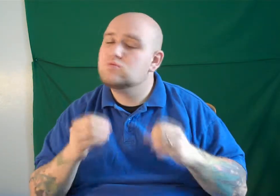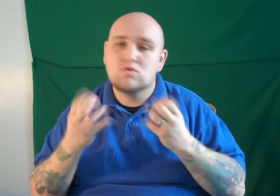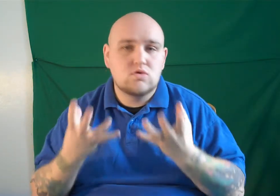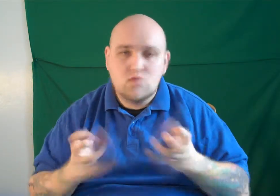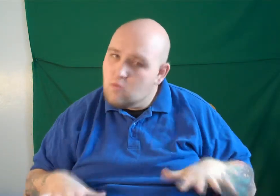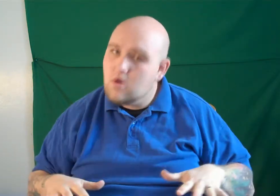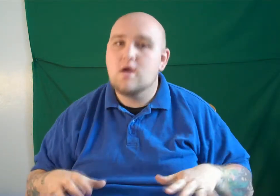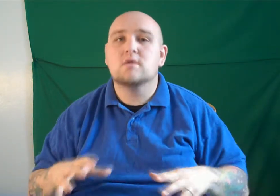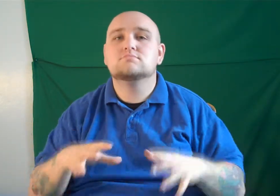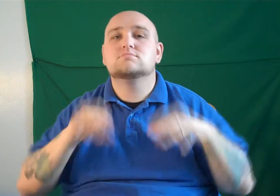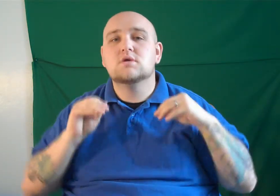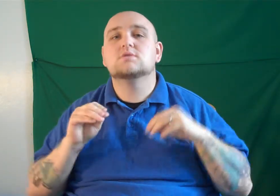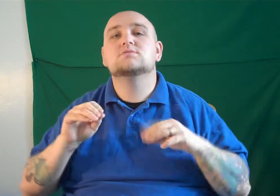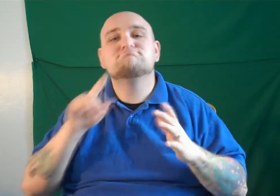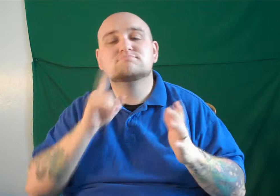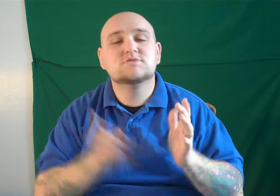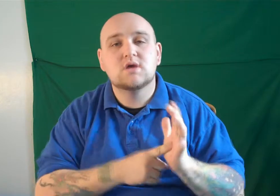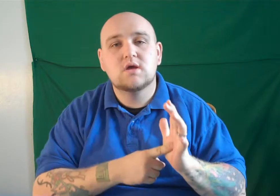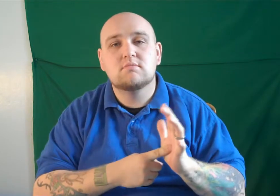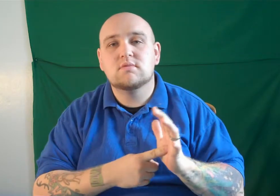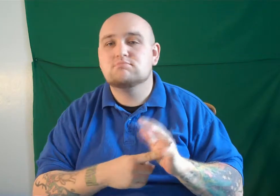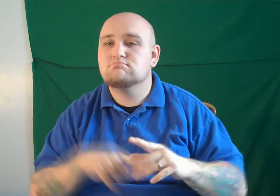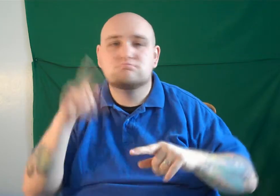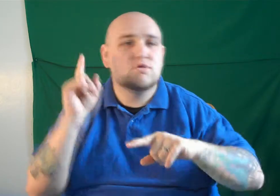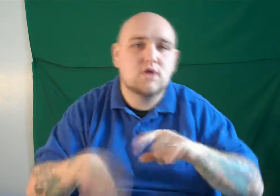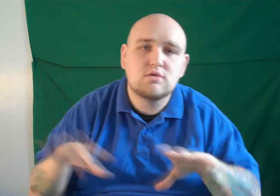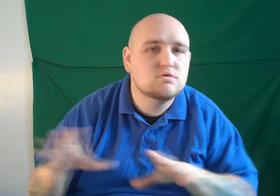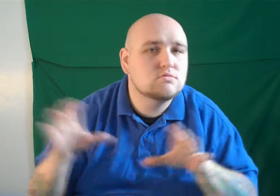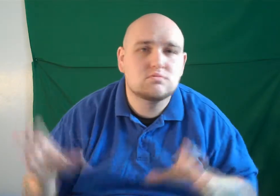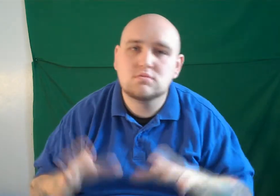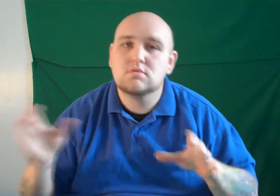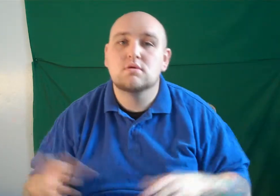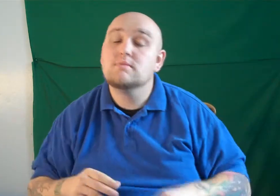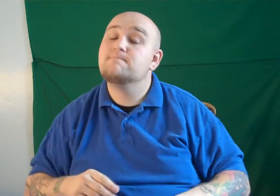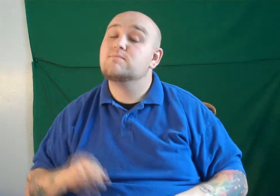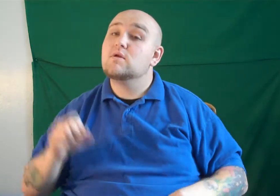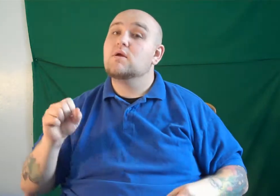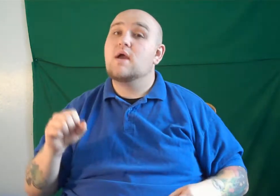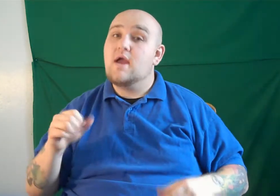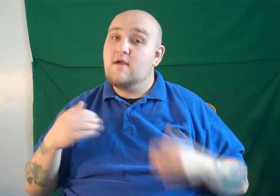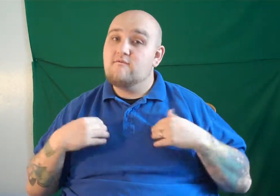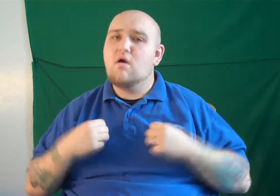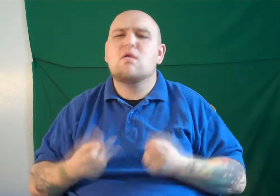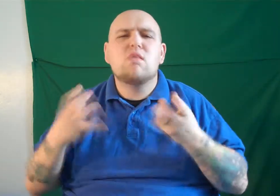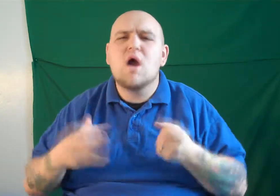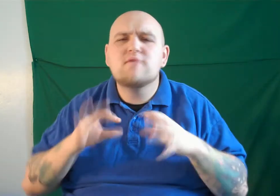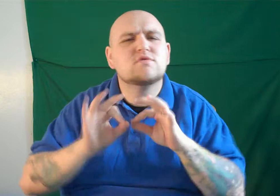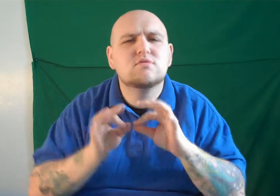plenty of interpreters, although we'll talk about the shortage of interpreters, but there are plenty of interpreters who are